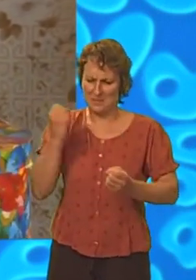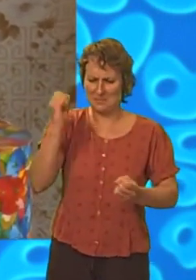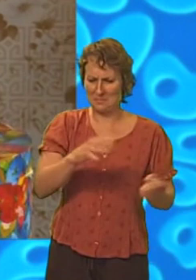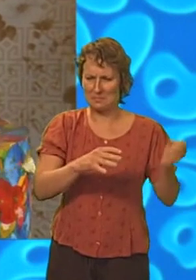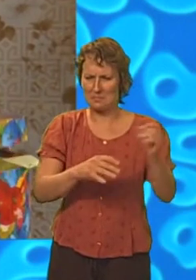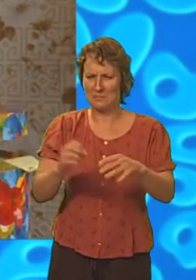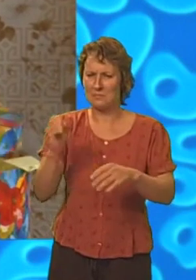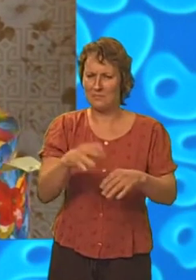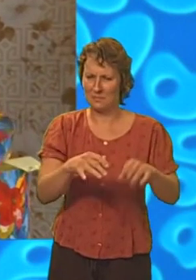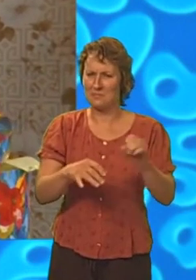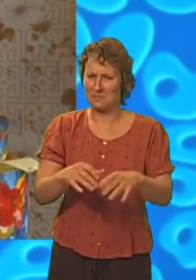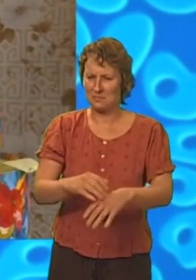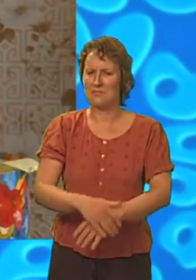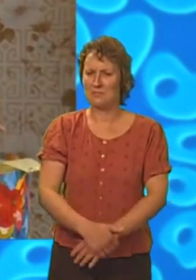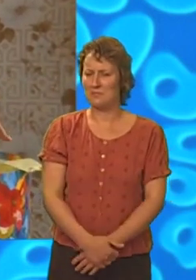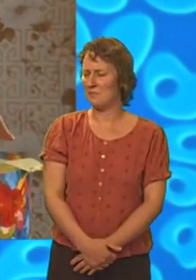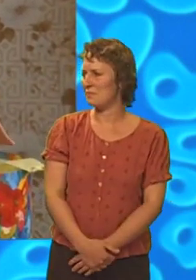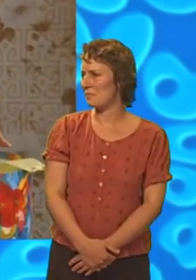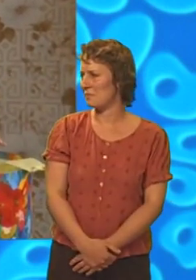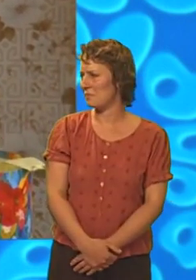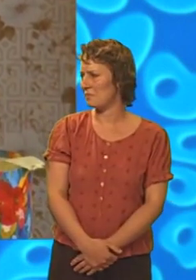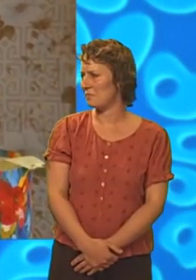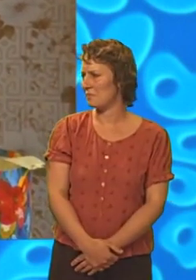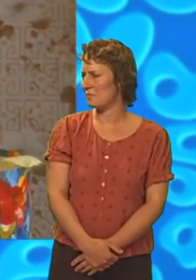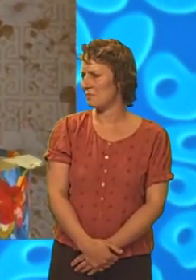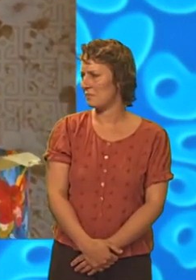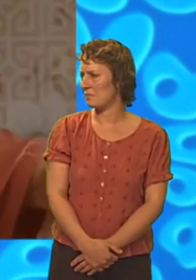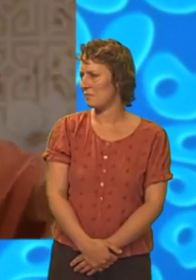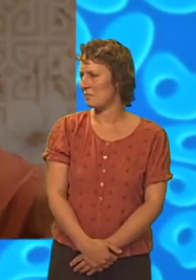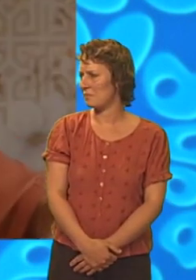It's got some special things inside.